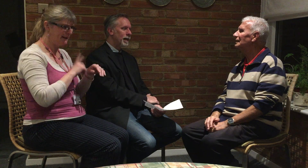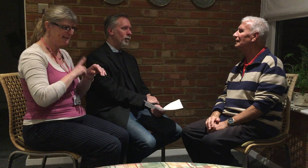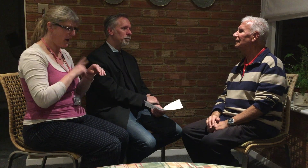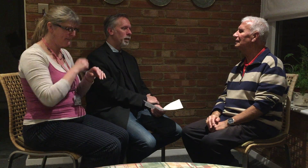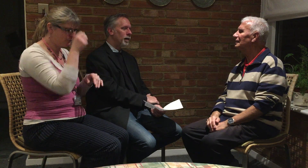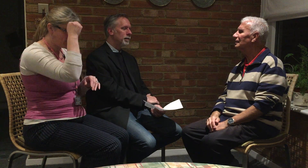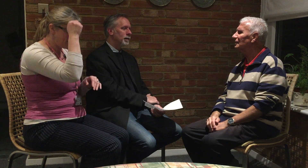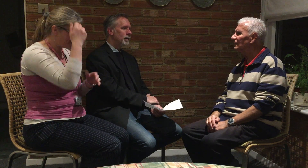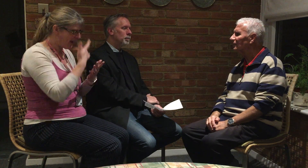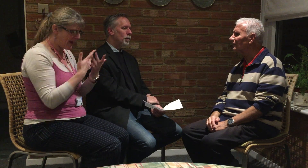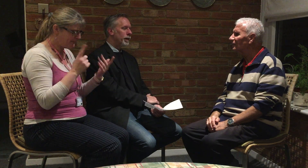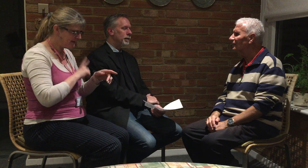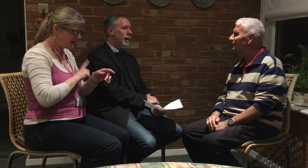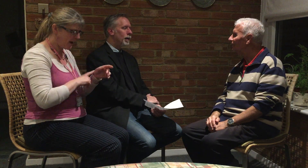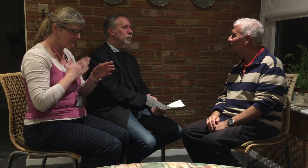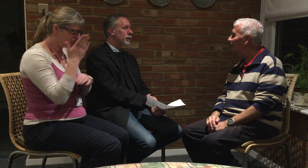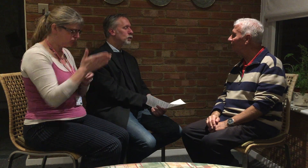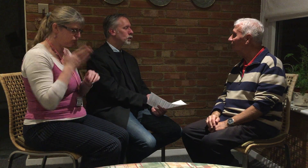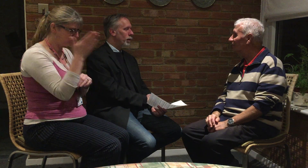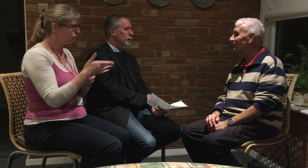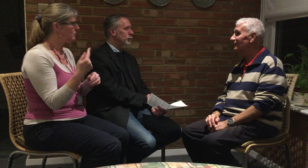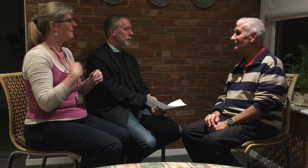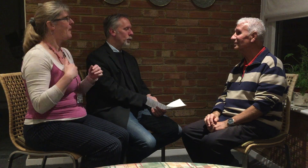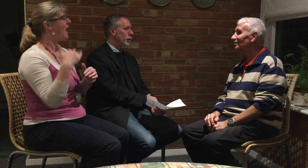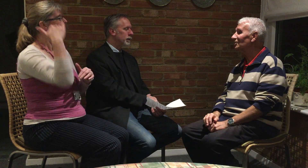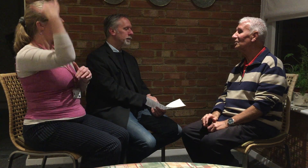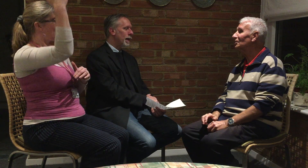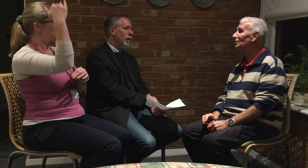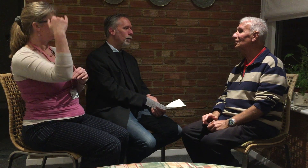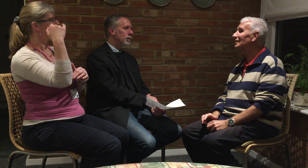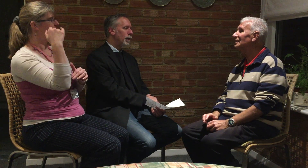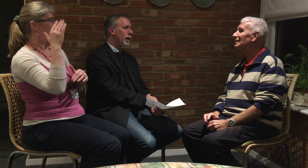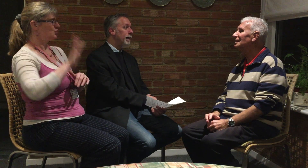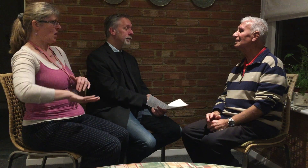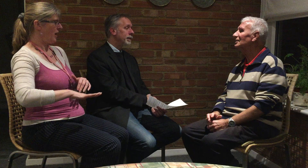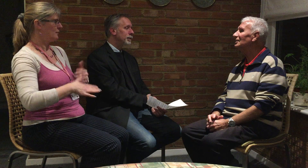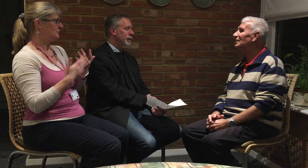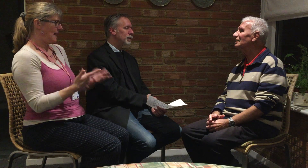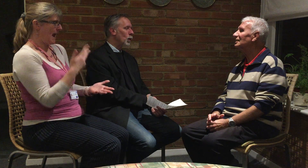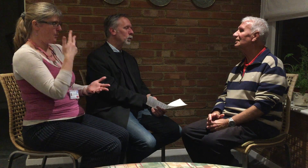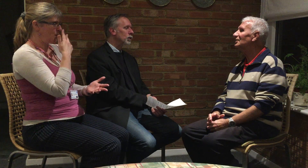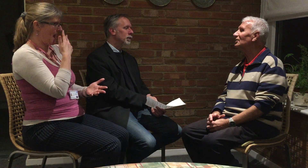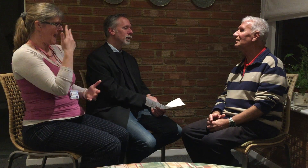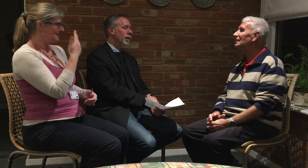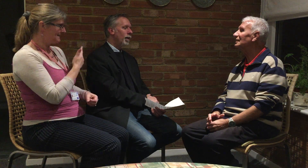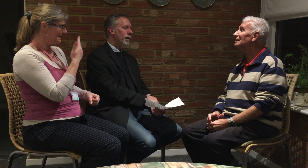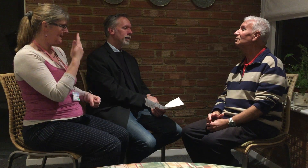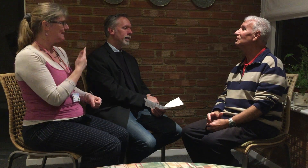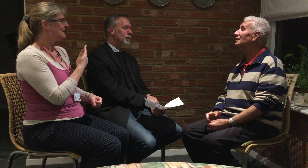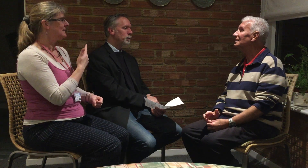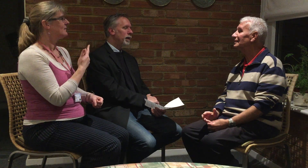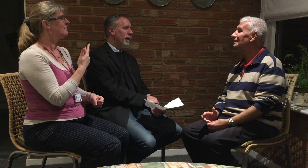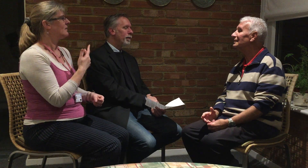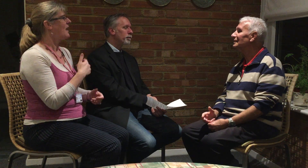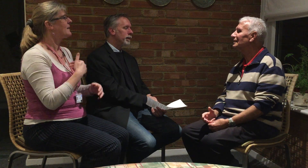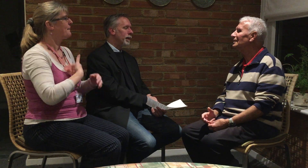now, but my eldest child, who is now 18 years old, I think has been every